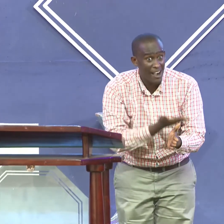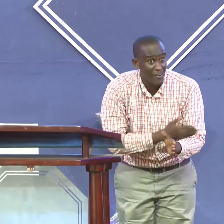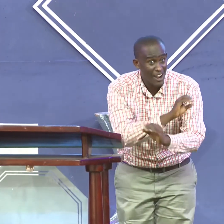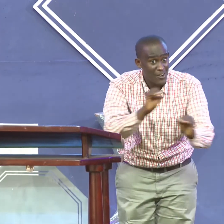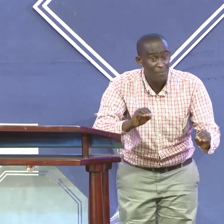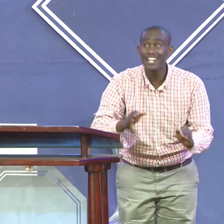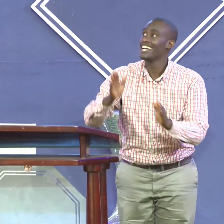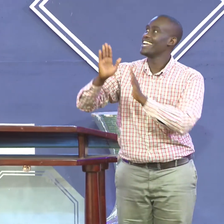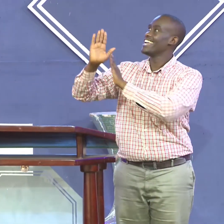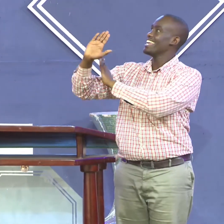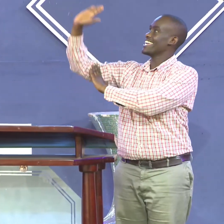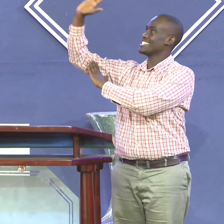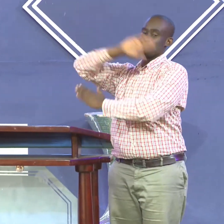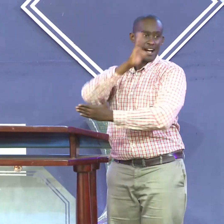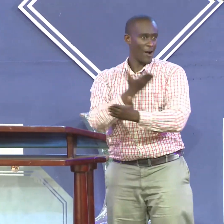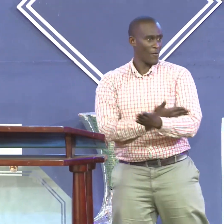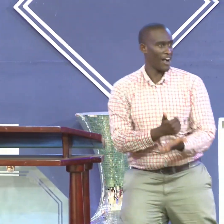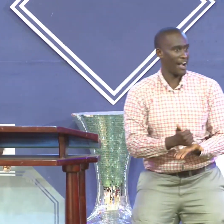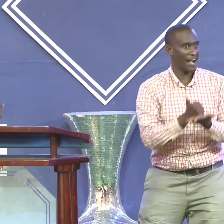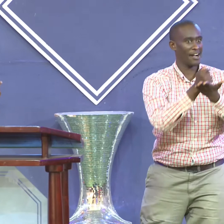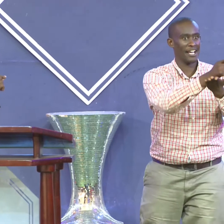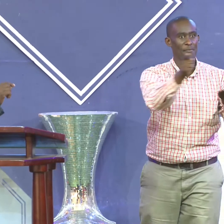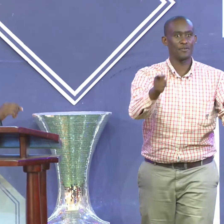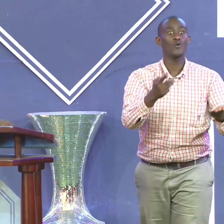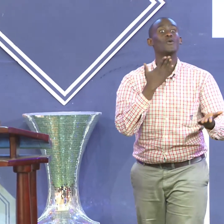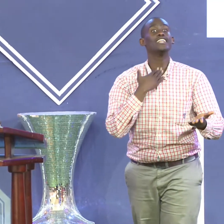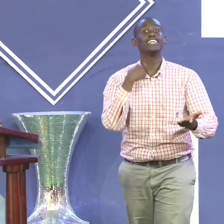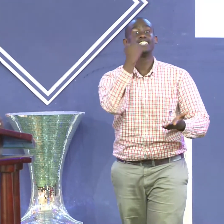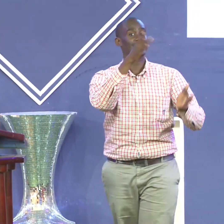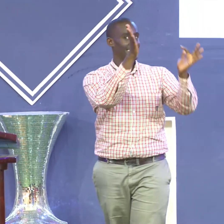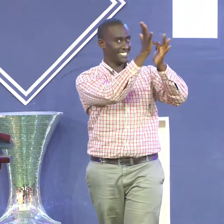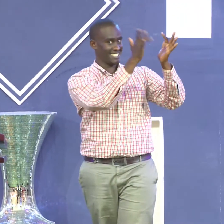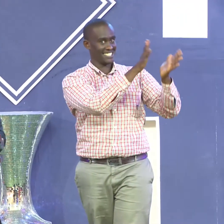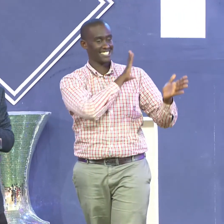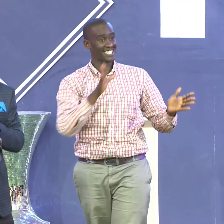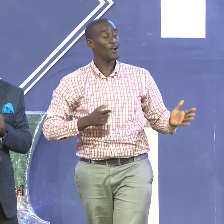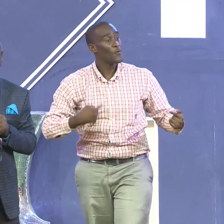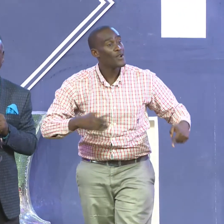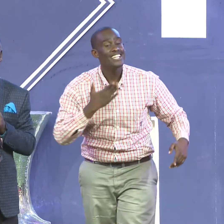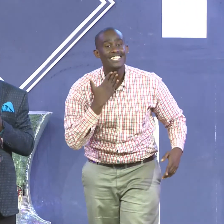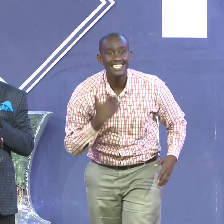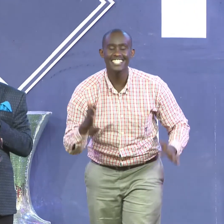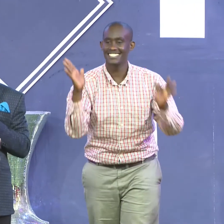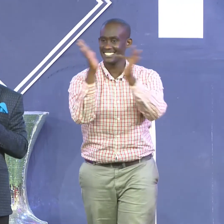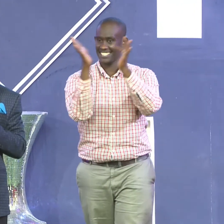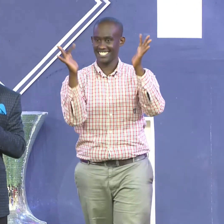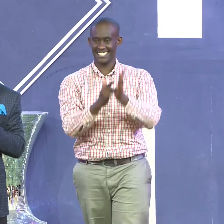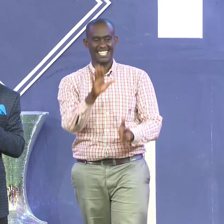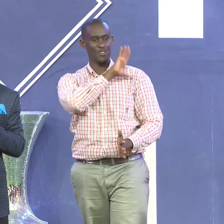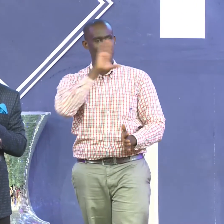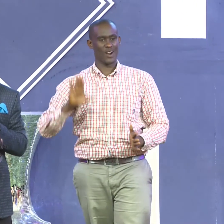strength, but you're moving by his strength, we need him. He is the one we need.